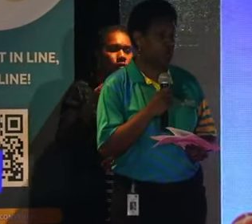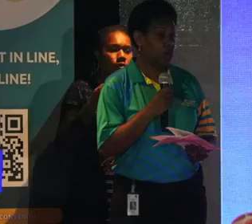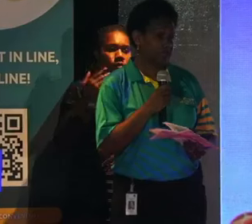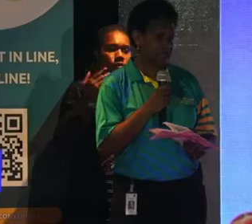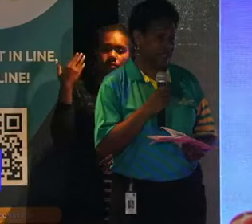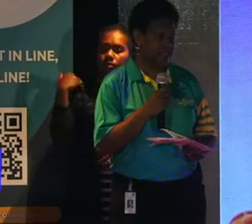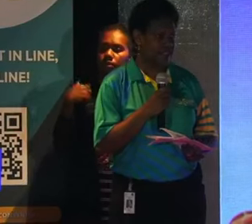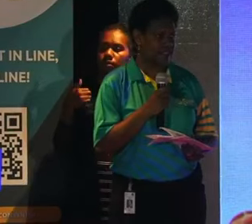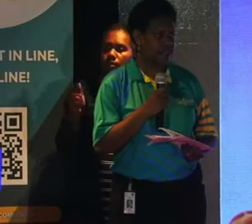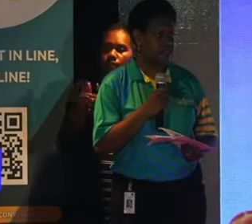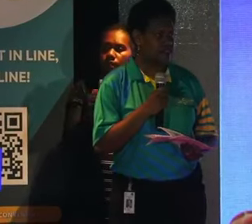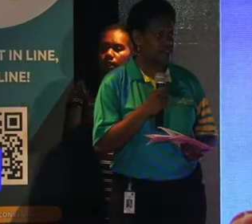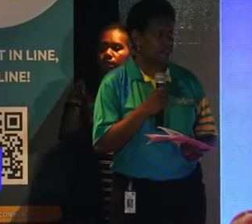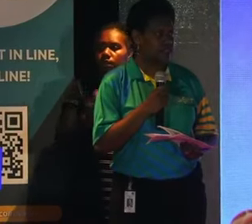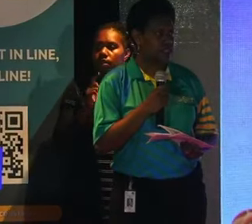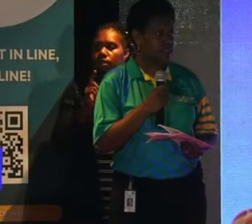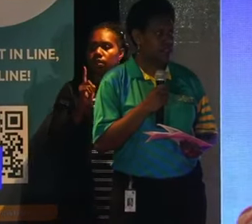own businesses.